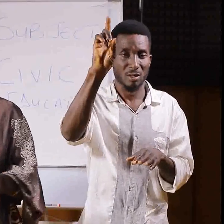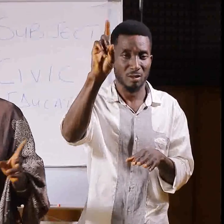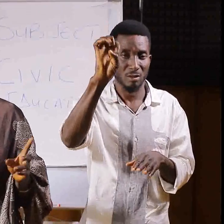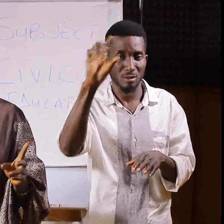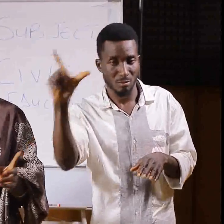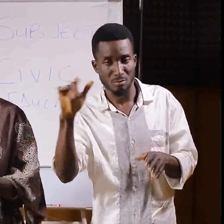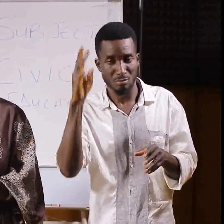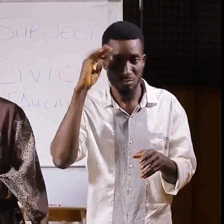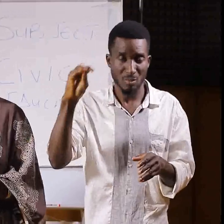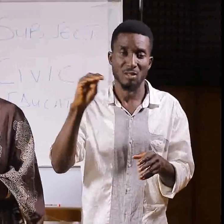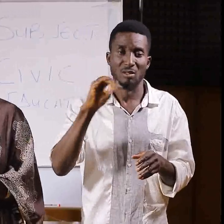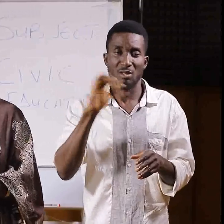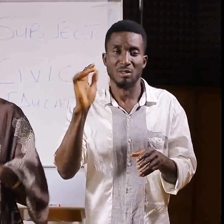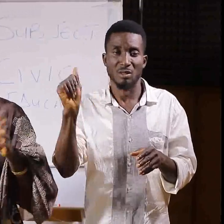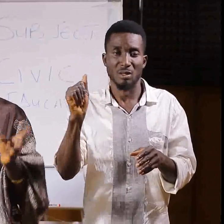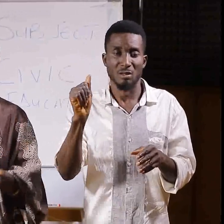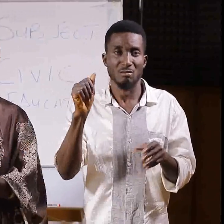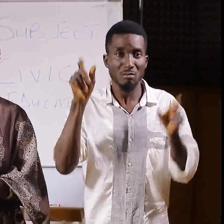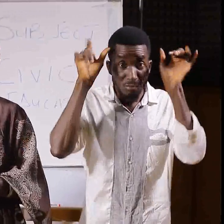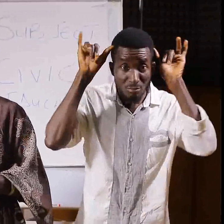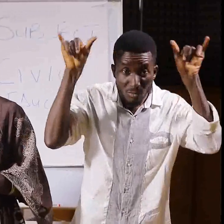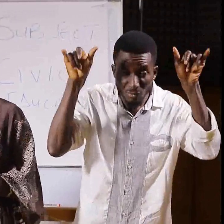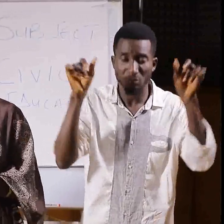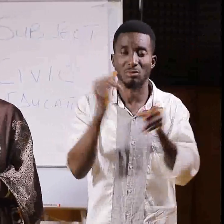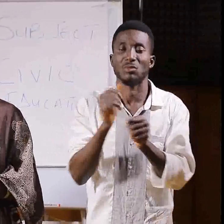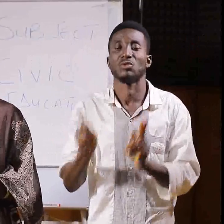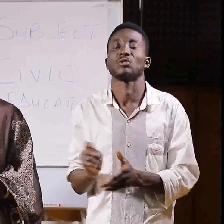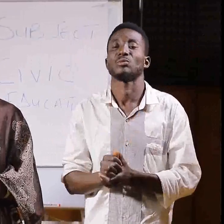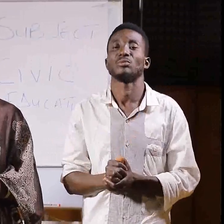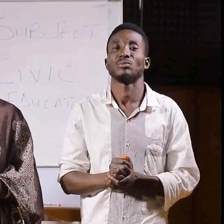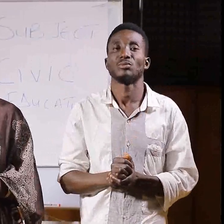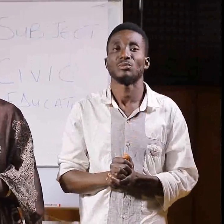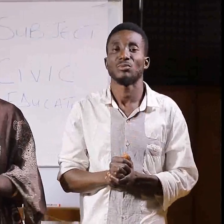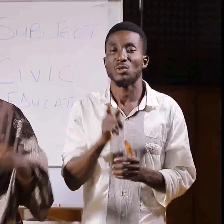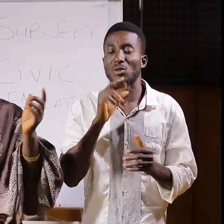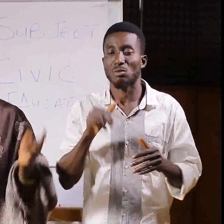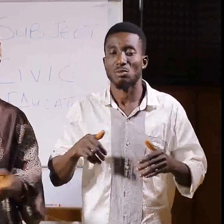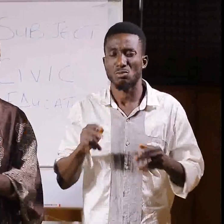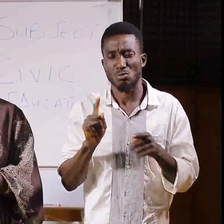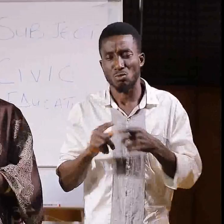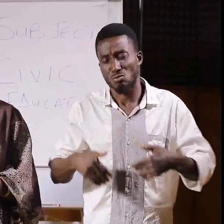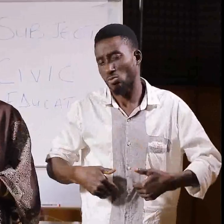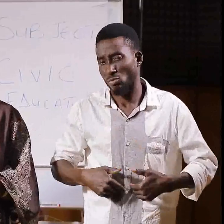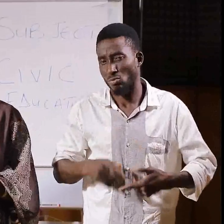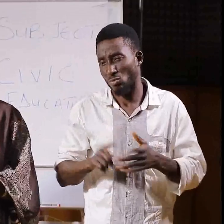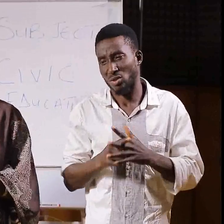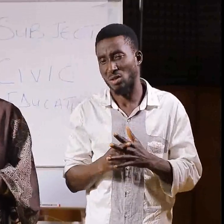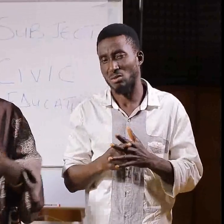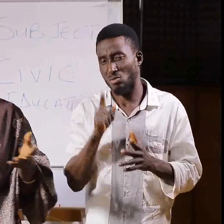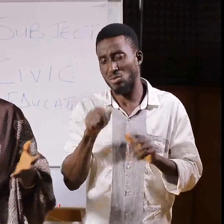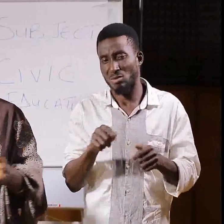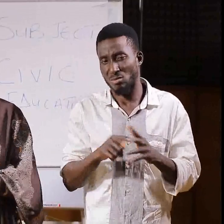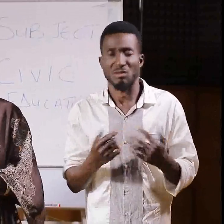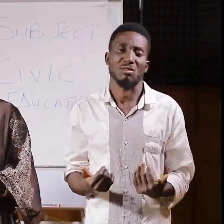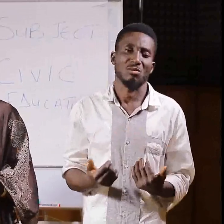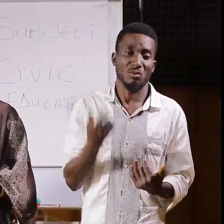And you can never be too young or too old to be self-employed or to start the process.